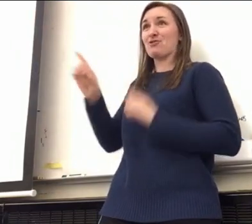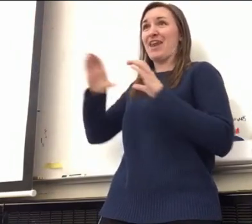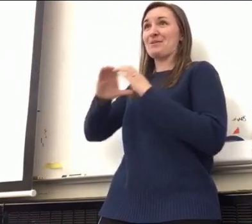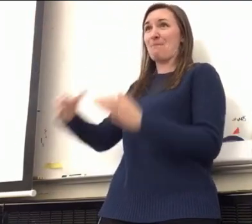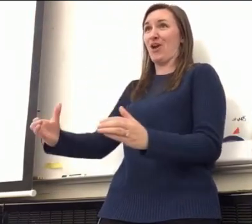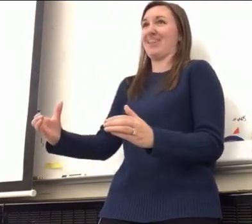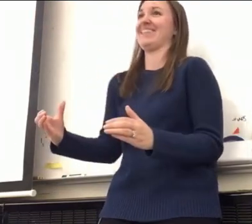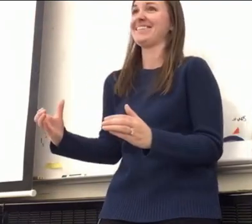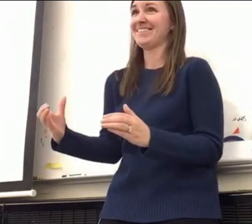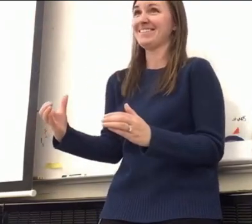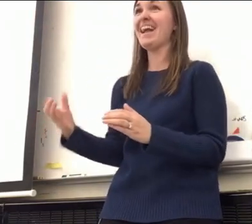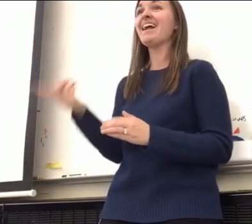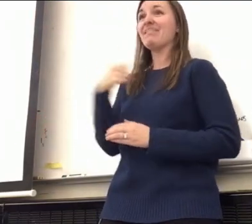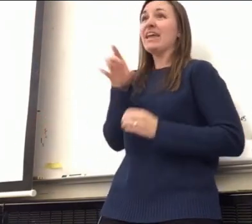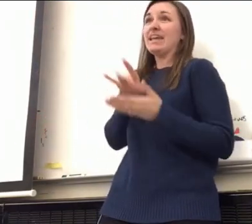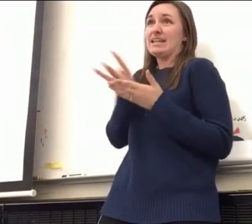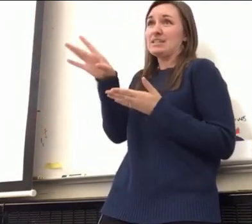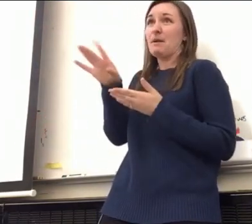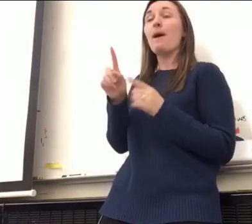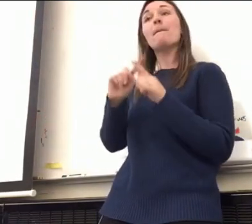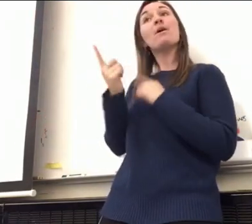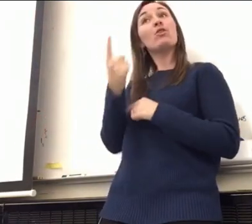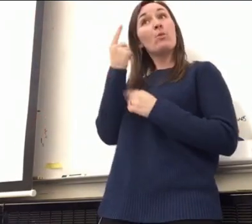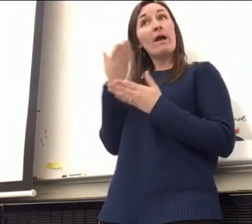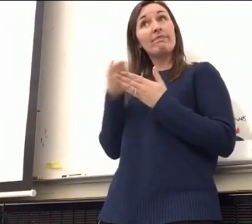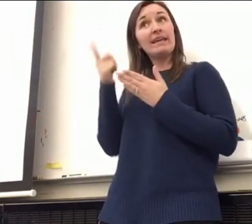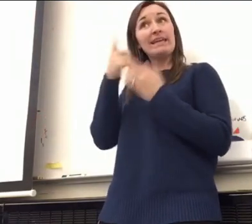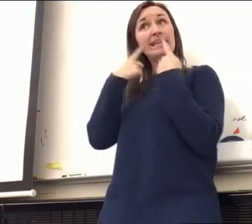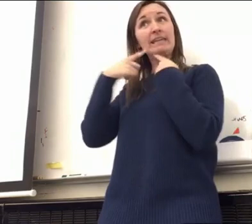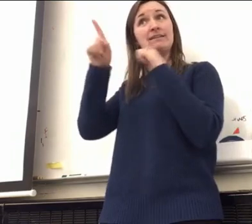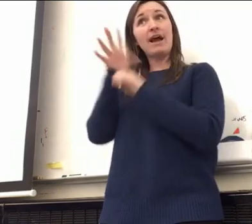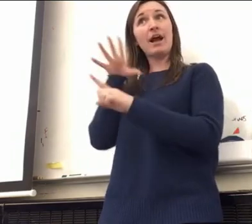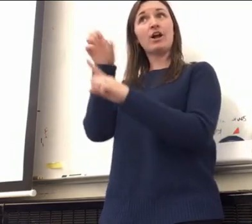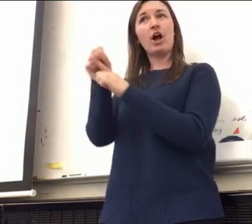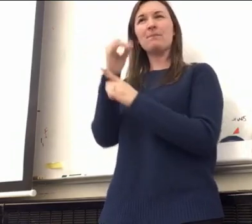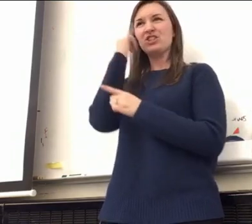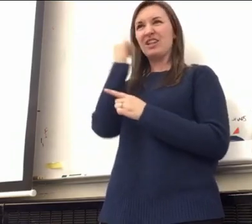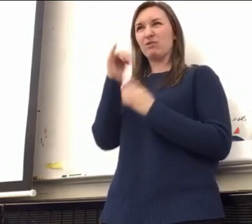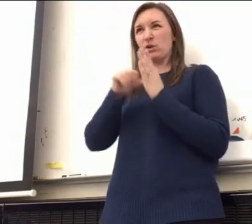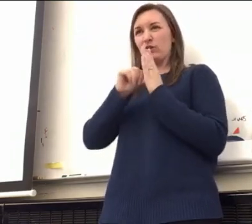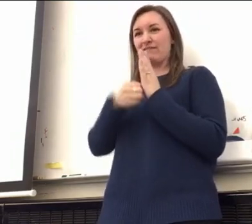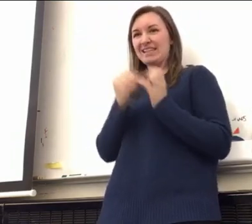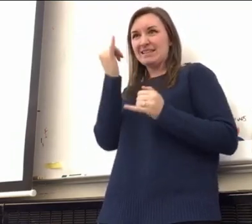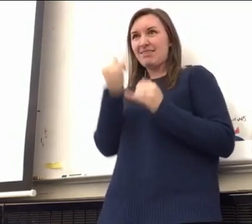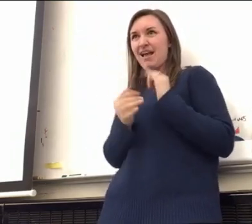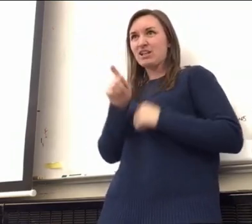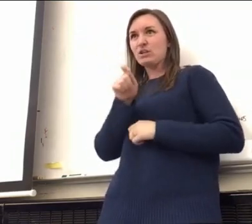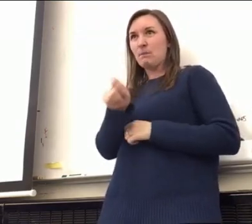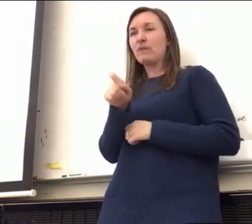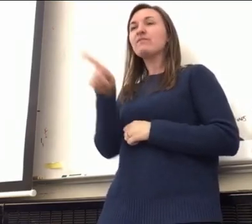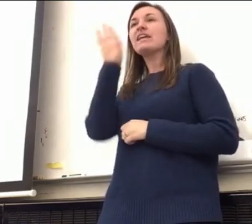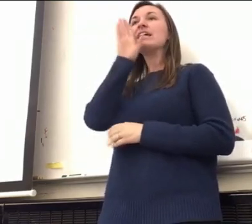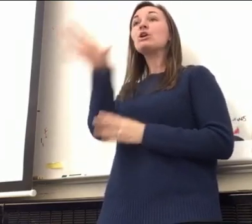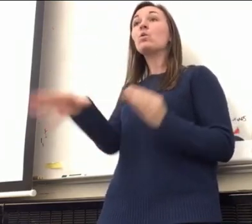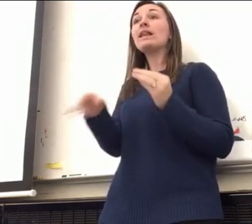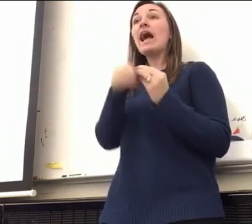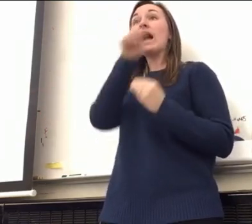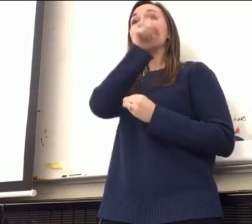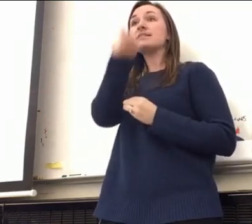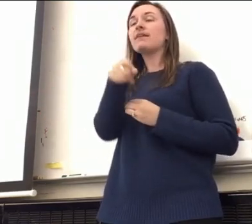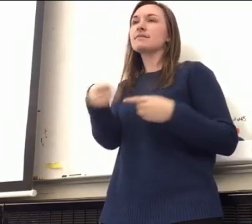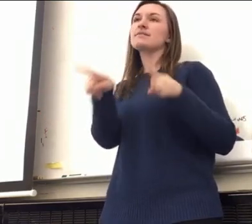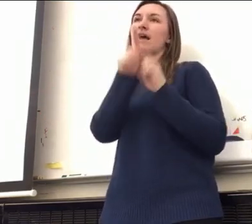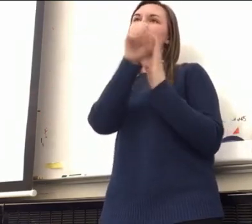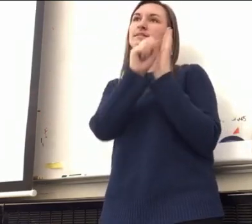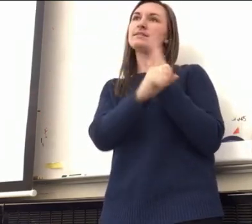kicked out of your own party. But the one thing he did do, if you will highlight the last bullet, is he is going to add Texas as a state through